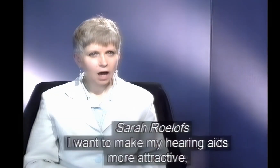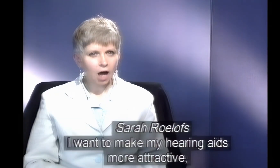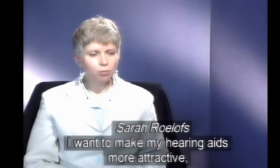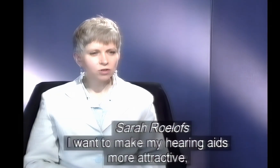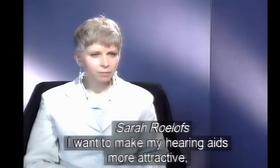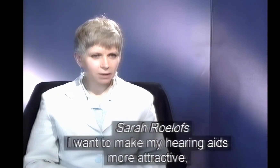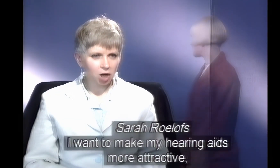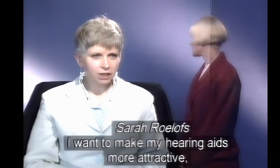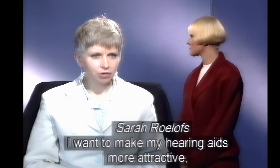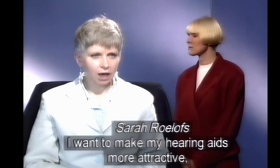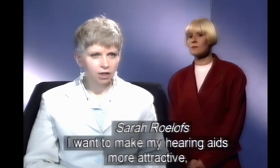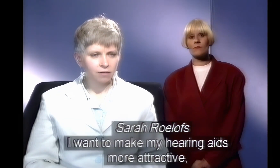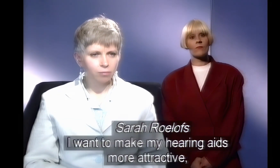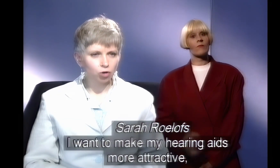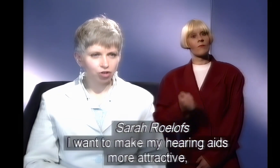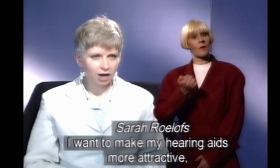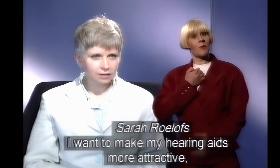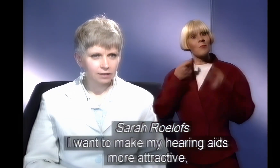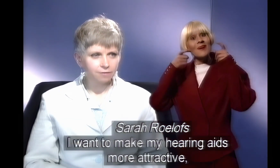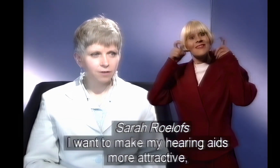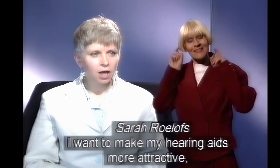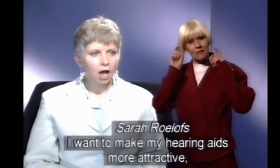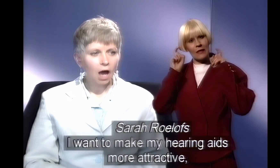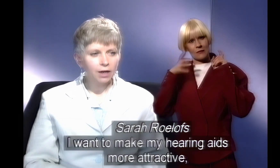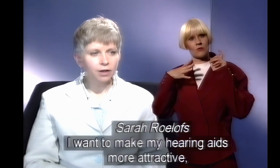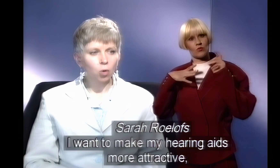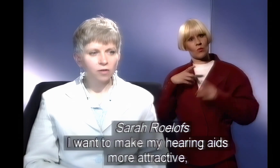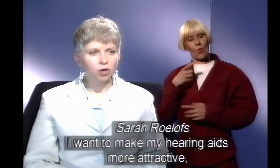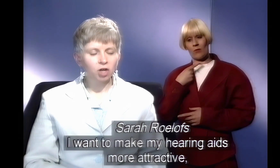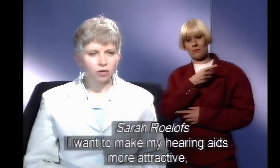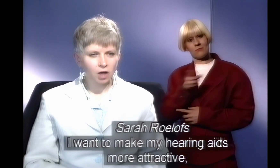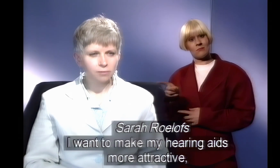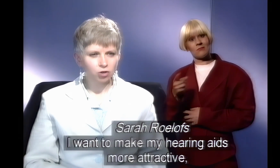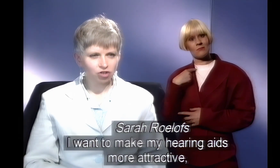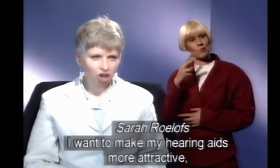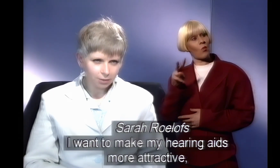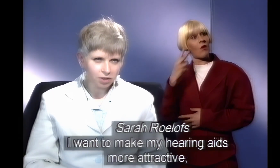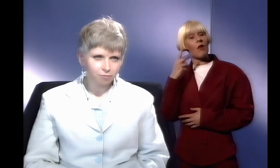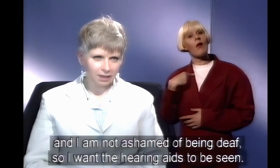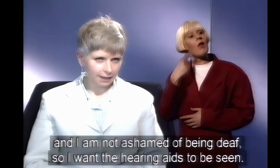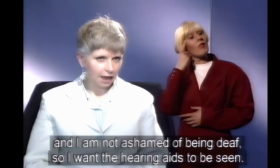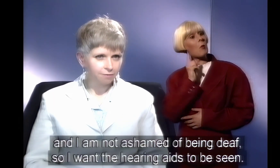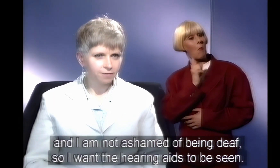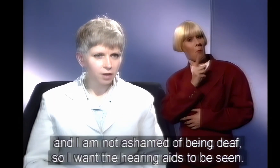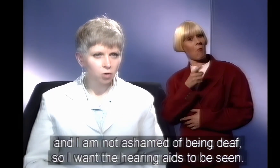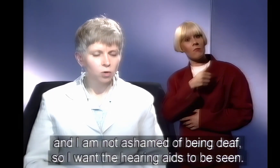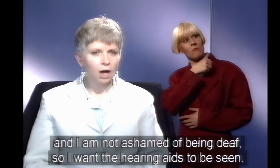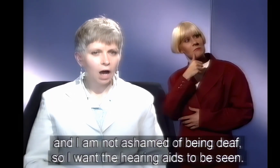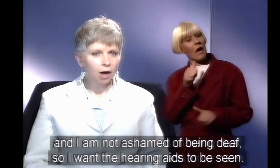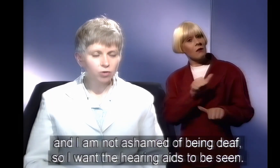I want to make my hearing aids more attractive, and also because I am not ashamed of being deaf, so I want the